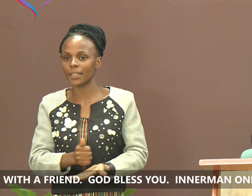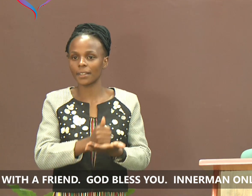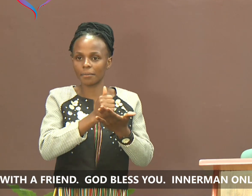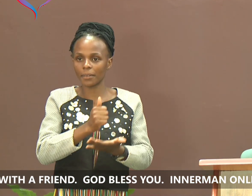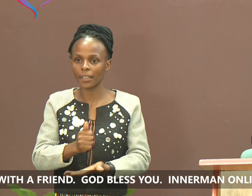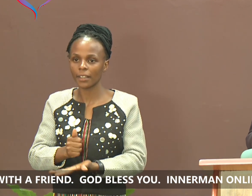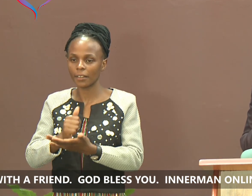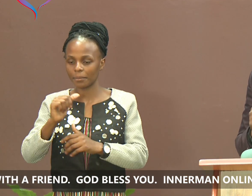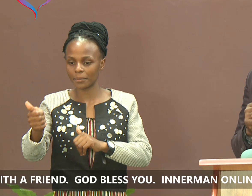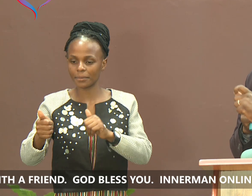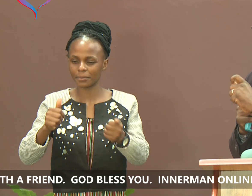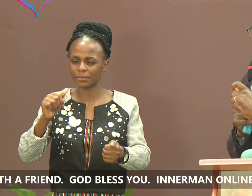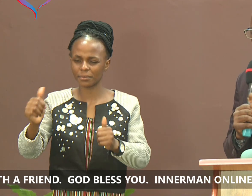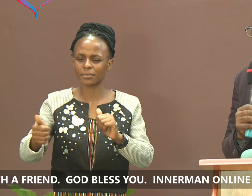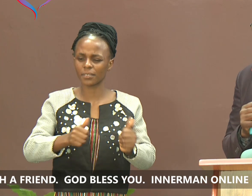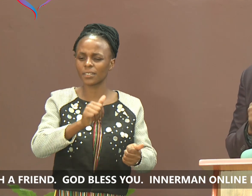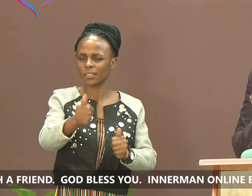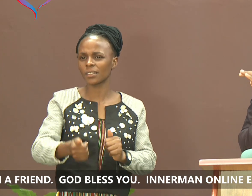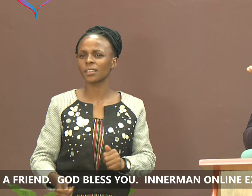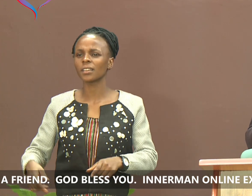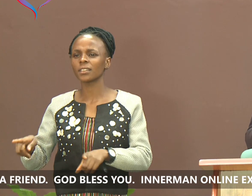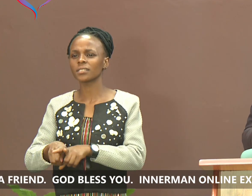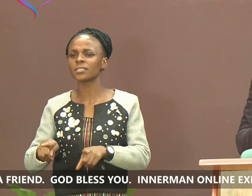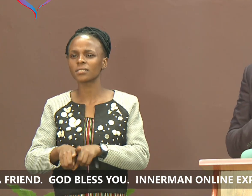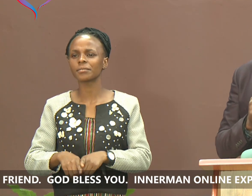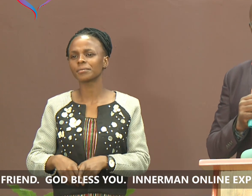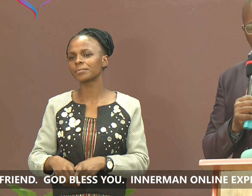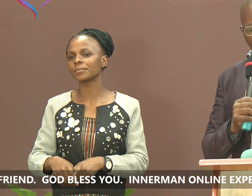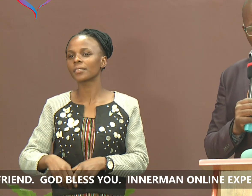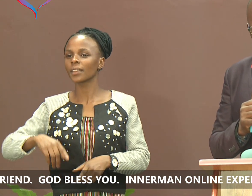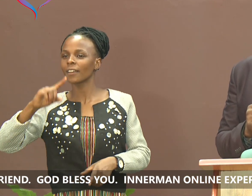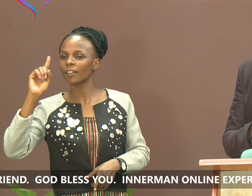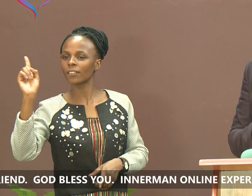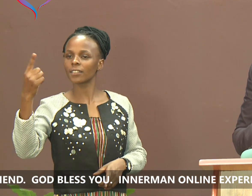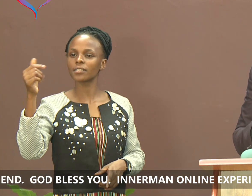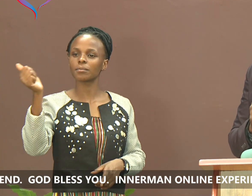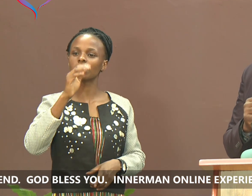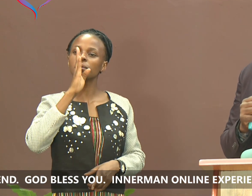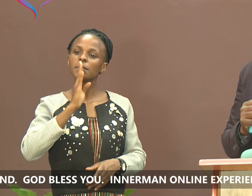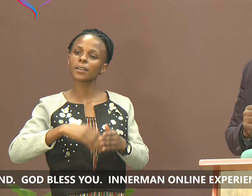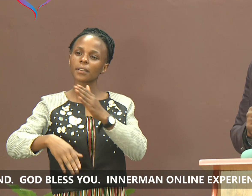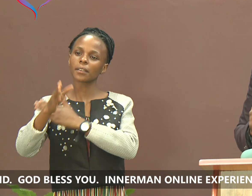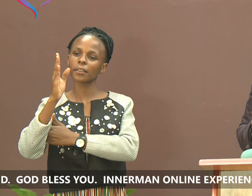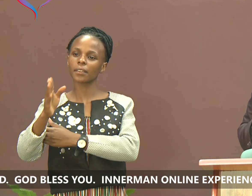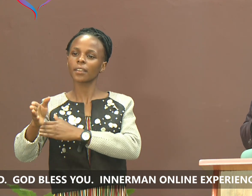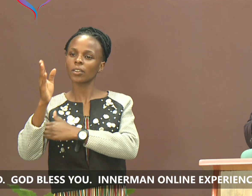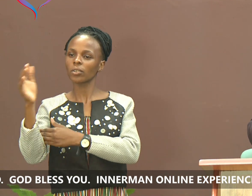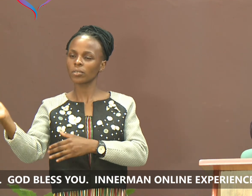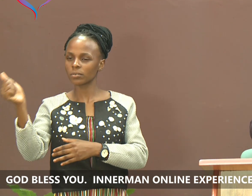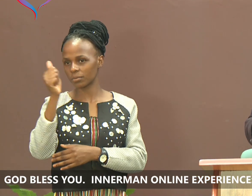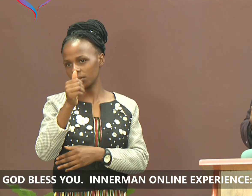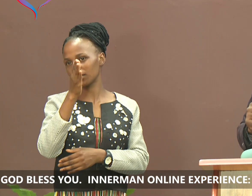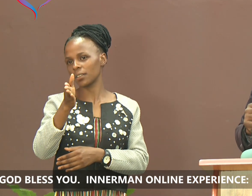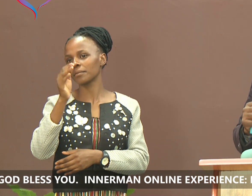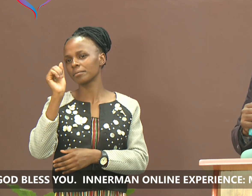bufumbo, companionship and partnership, eyo namba emu Katonda yateekawo obufumbo, wabeerewo companionship and